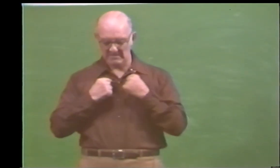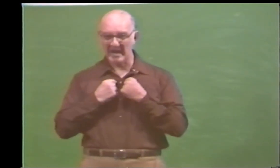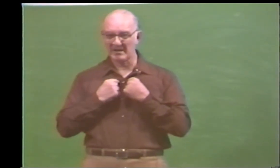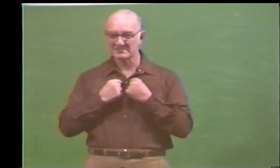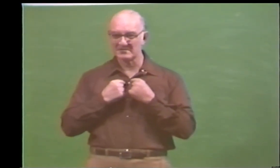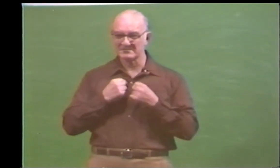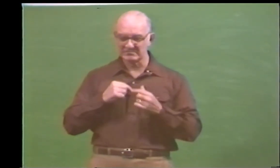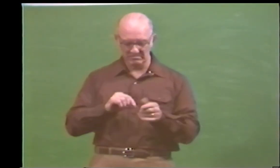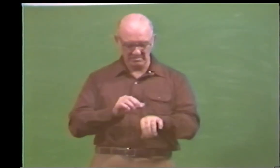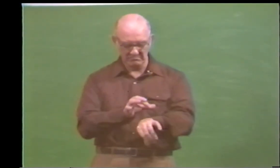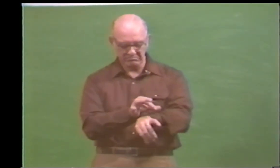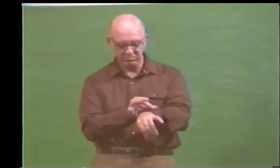necklaces,